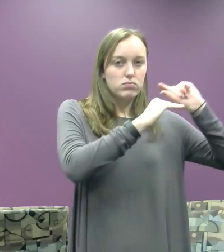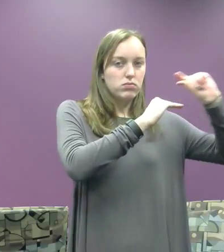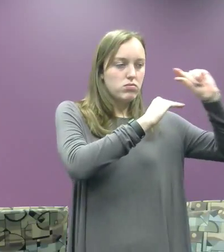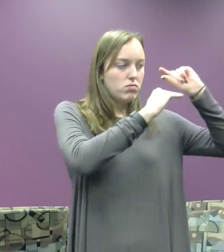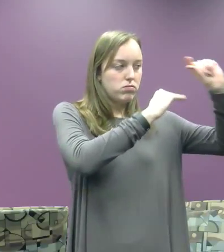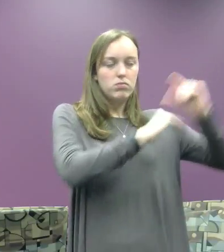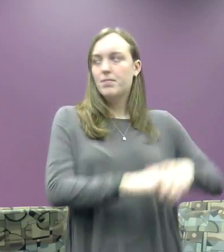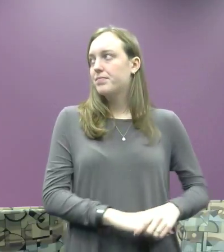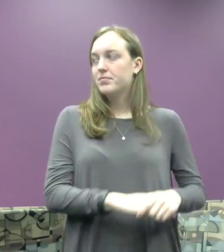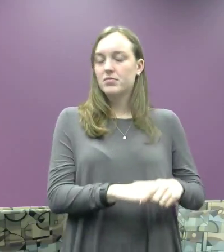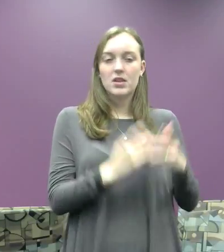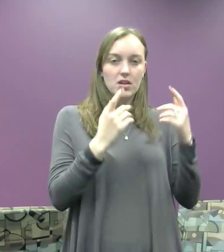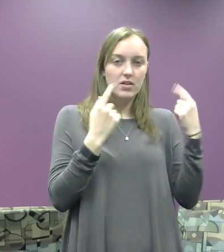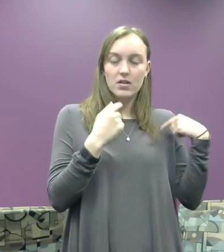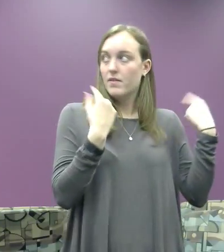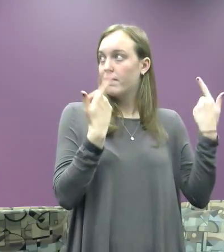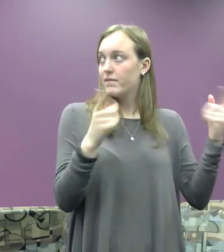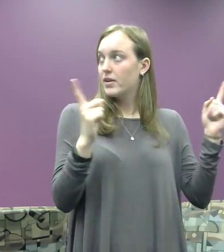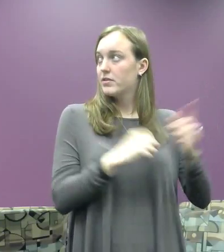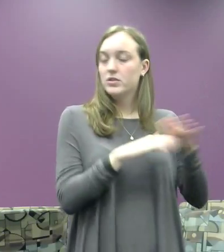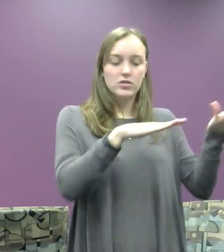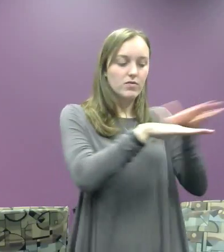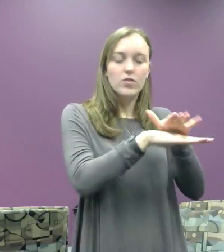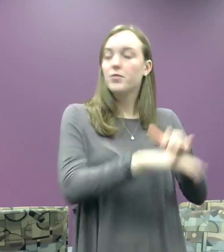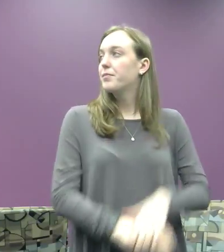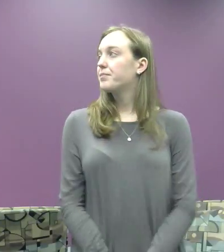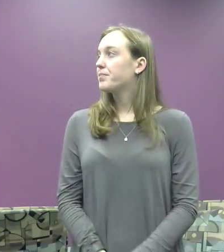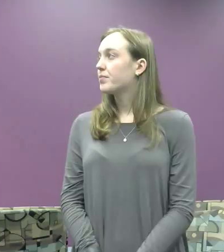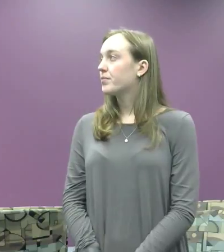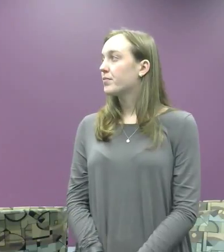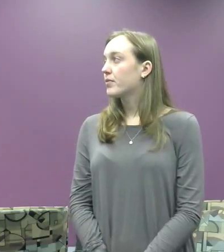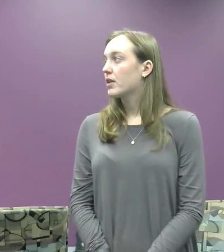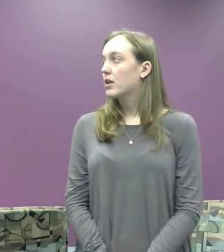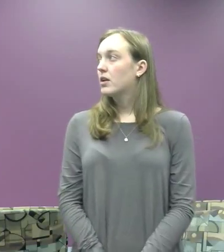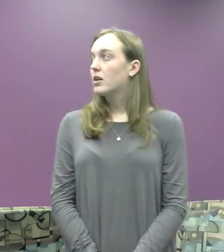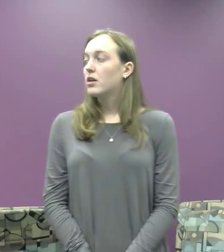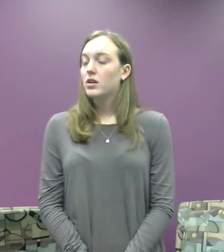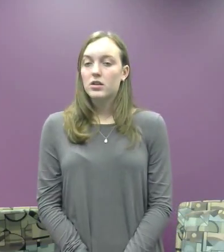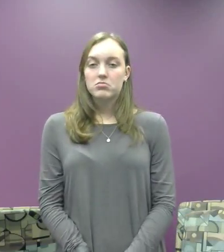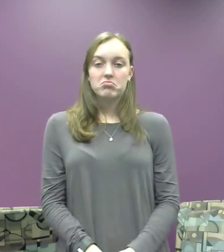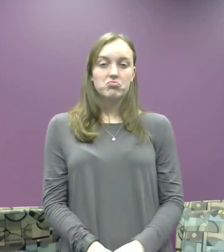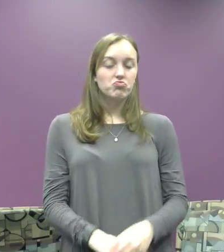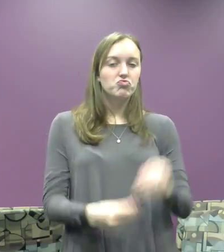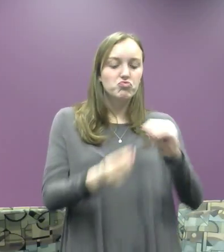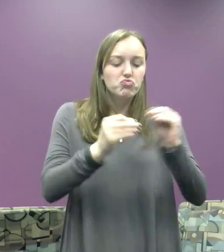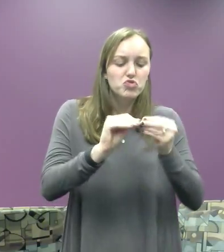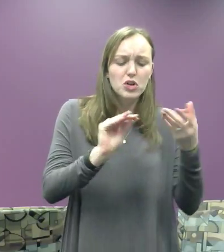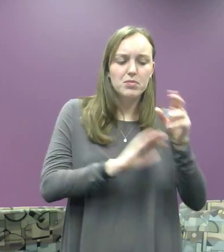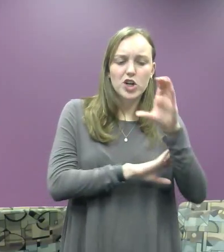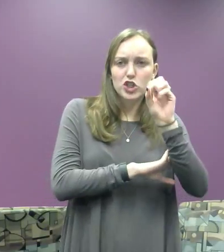top and it's now full. We filled it, and the number of cubes in there is the volume.